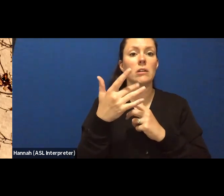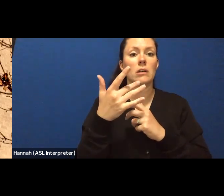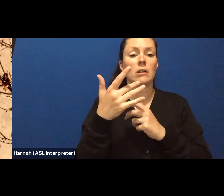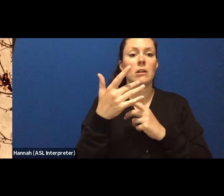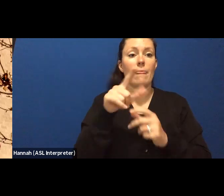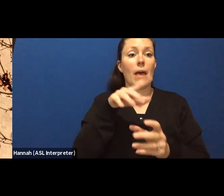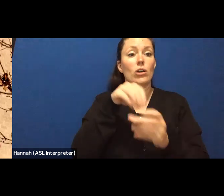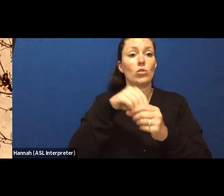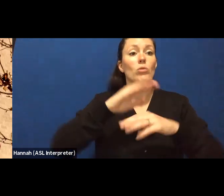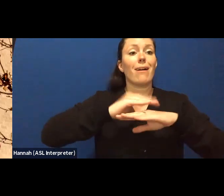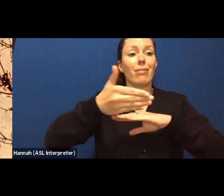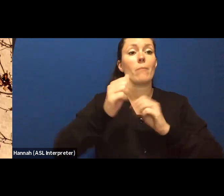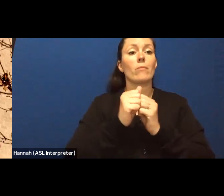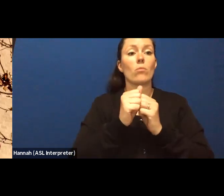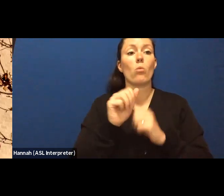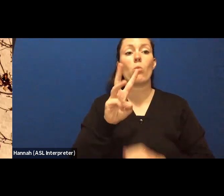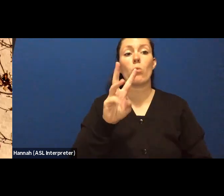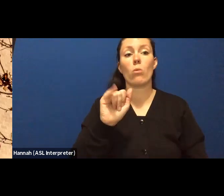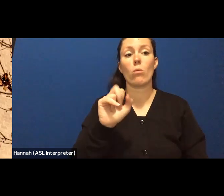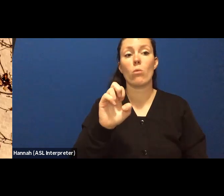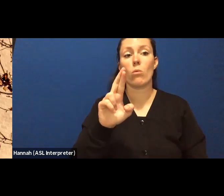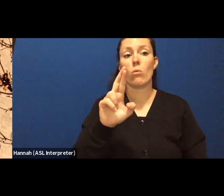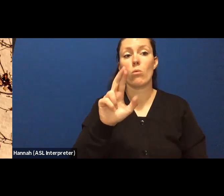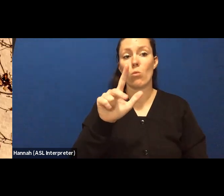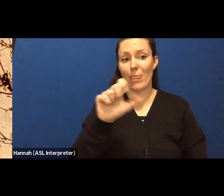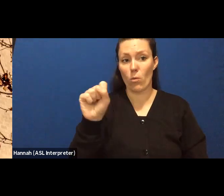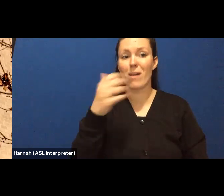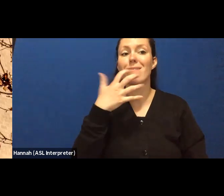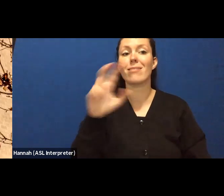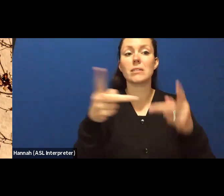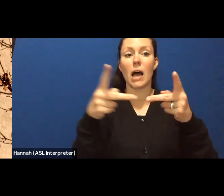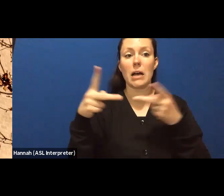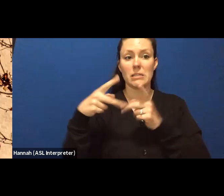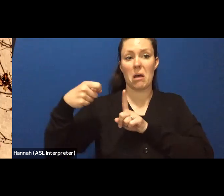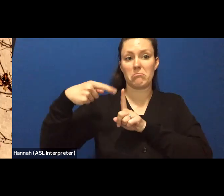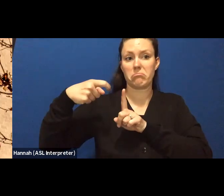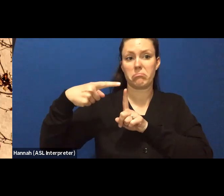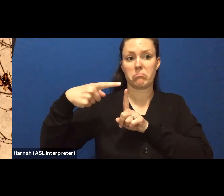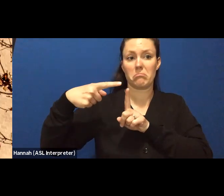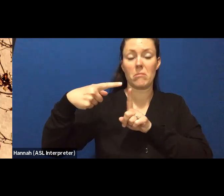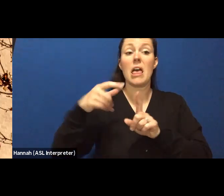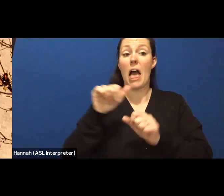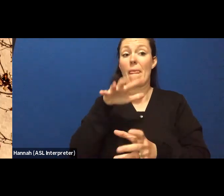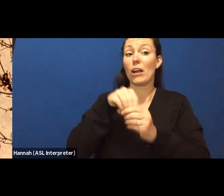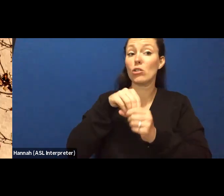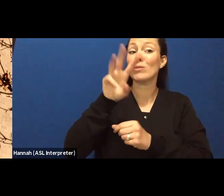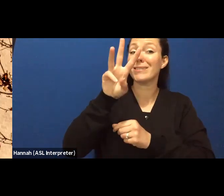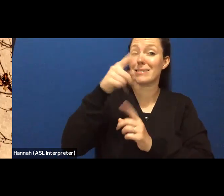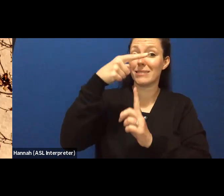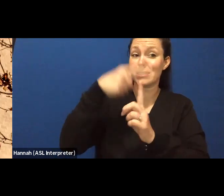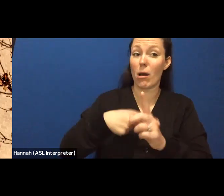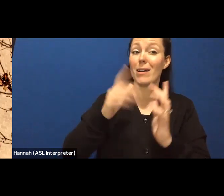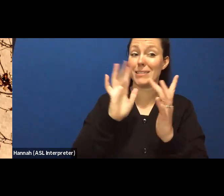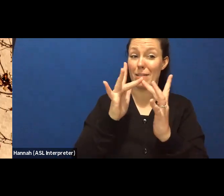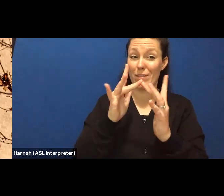hotspot and with 6 months of internet service. And that's really been a